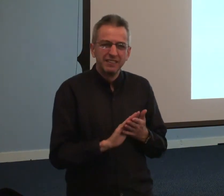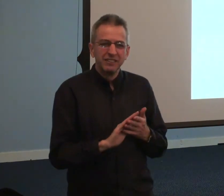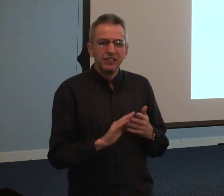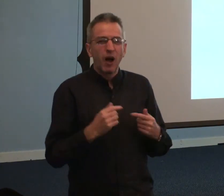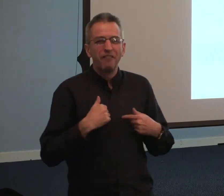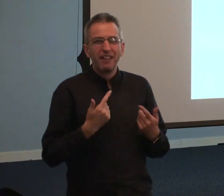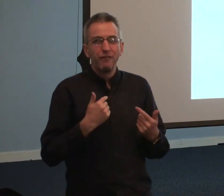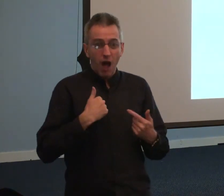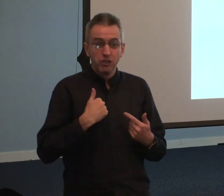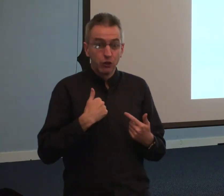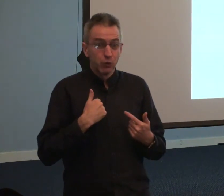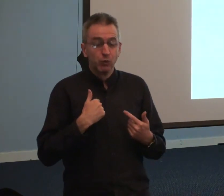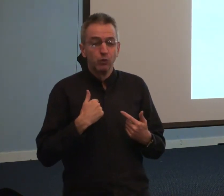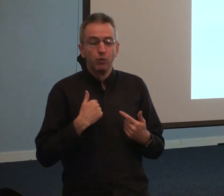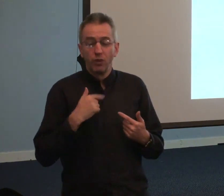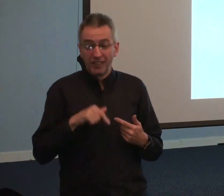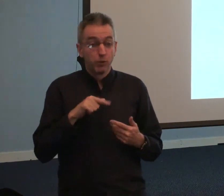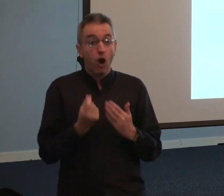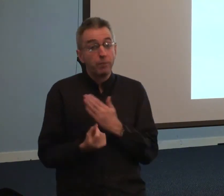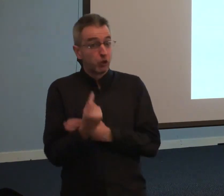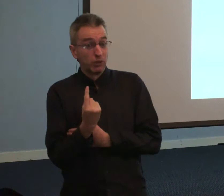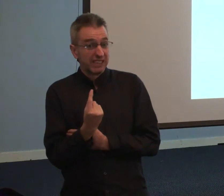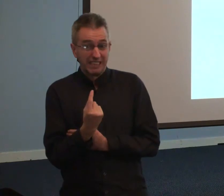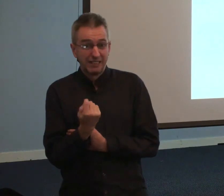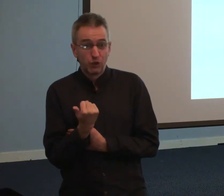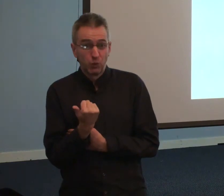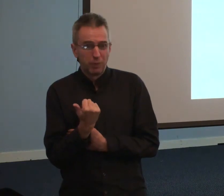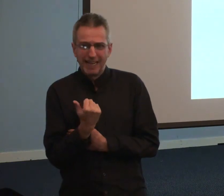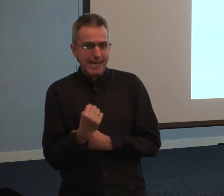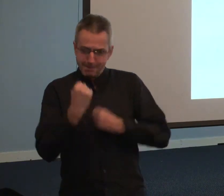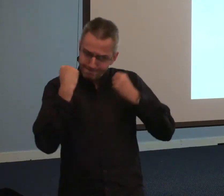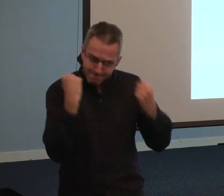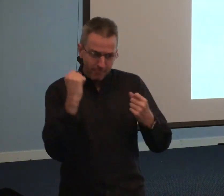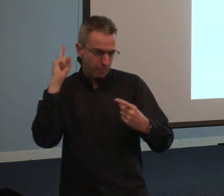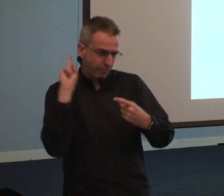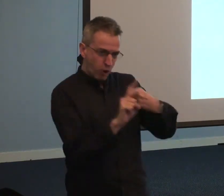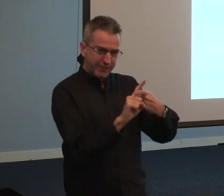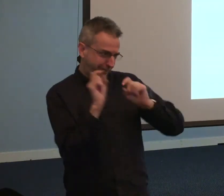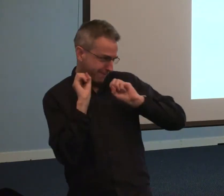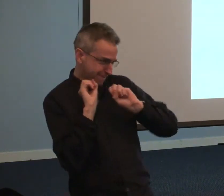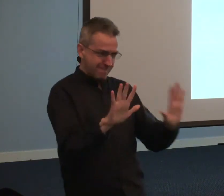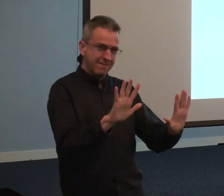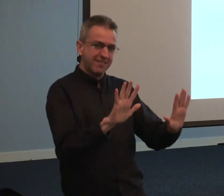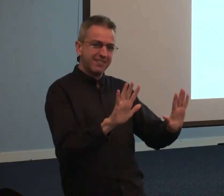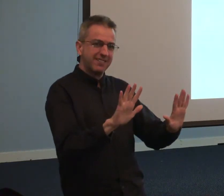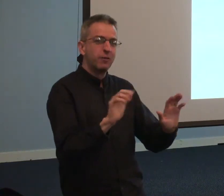trying to reduce that. So this was our opportunity to really have a strong